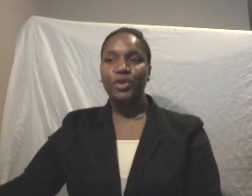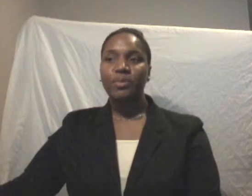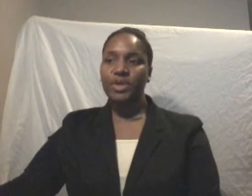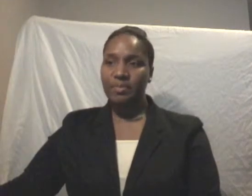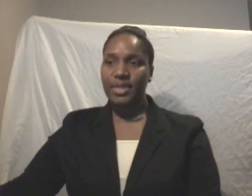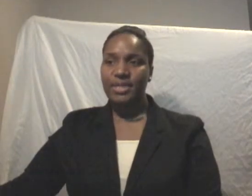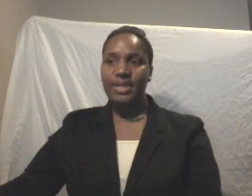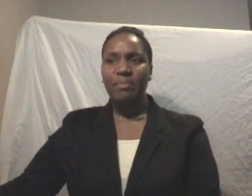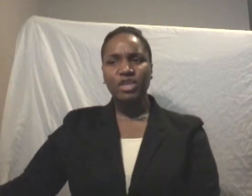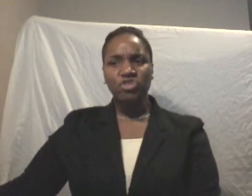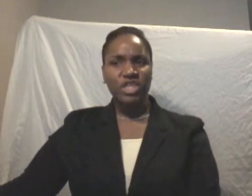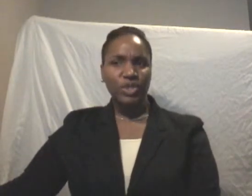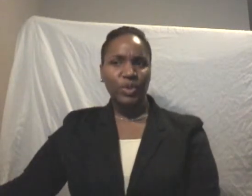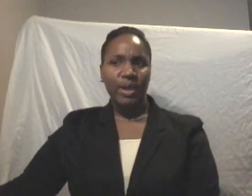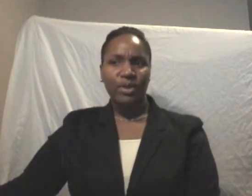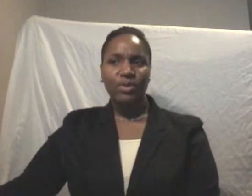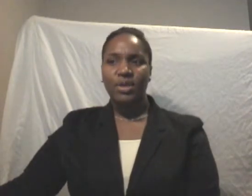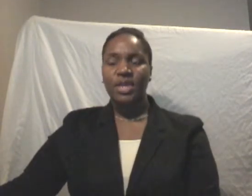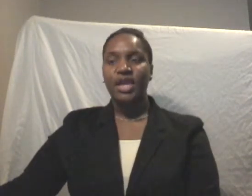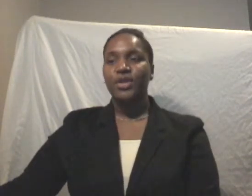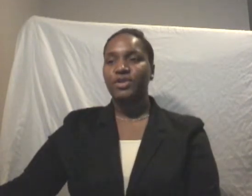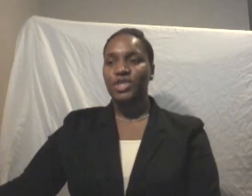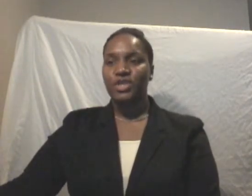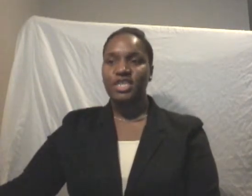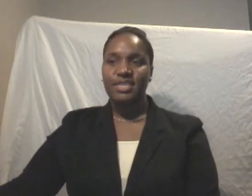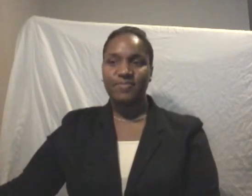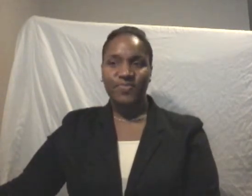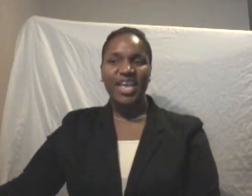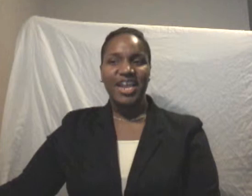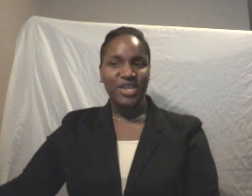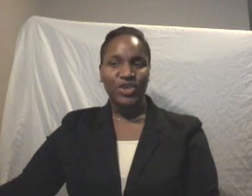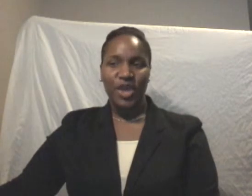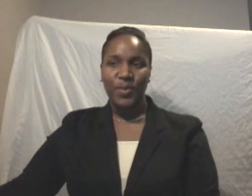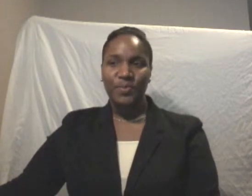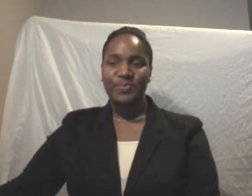I'm Laura Bookman. I'm interested to know about condo insurance. I need your help.